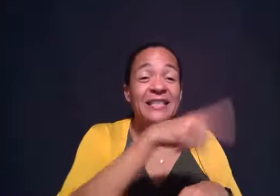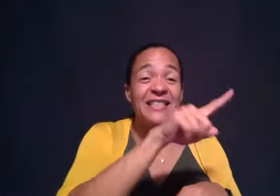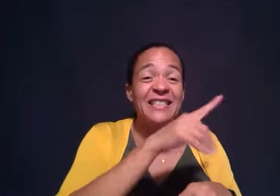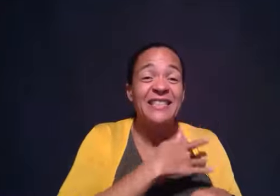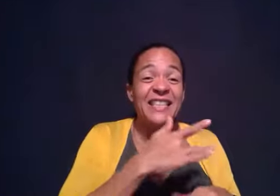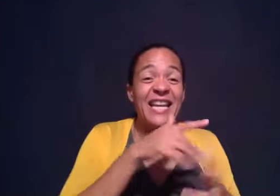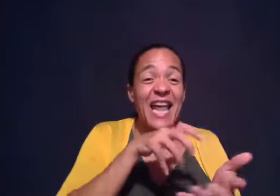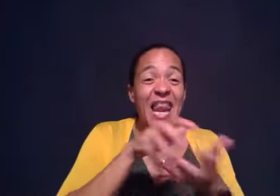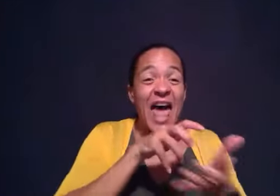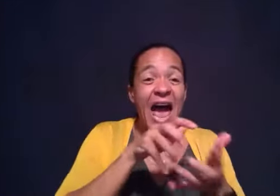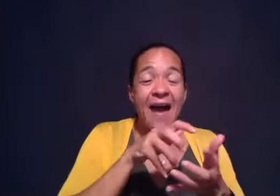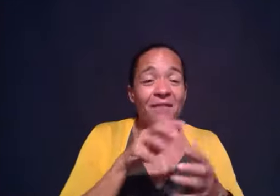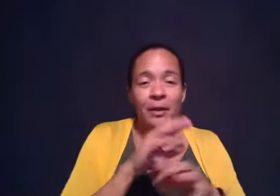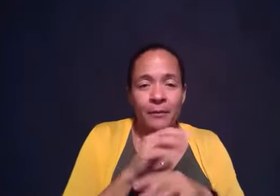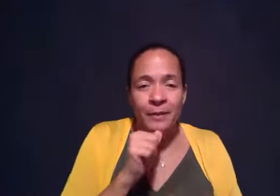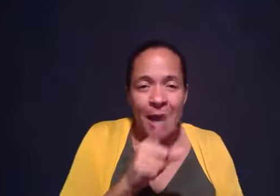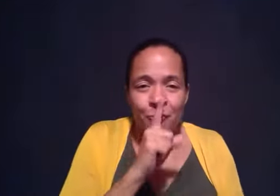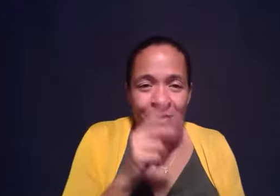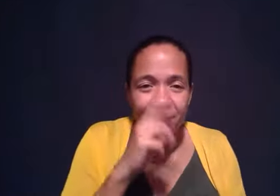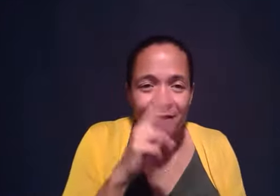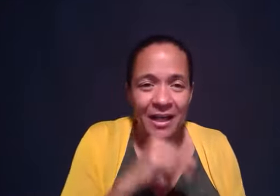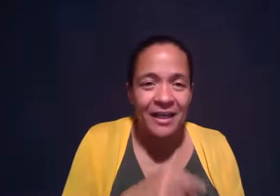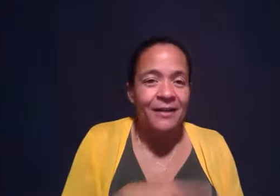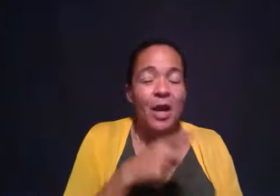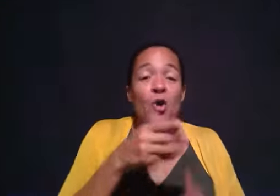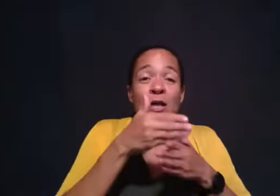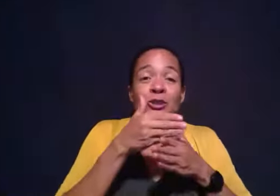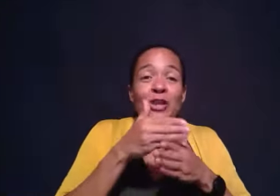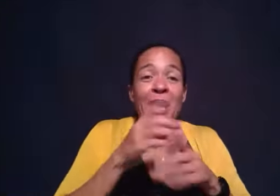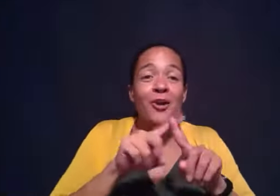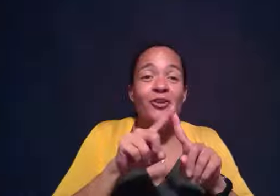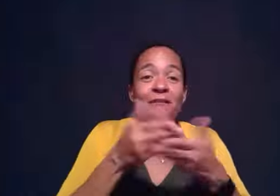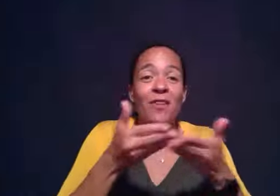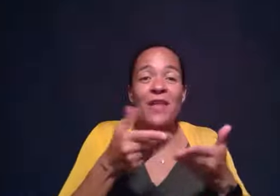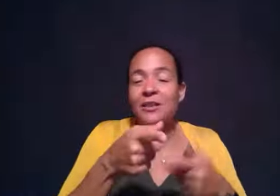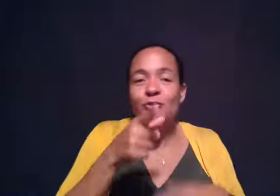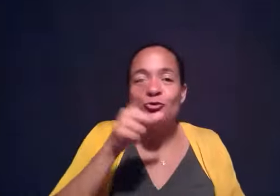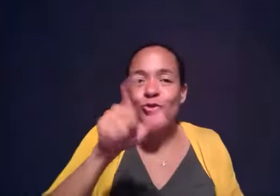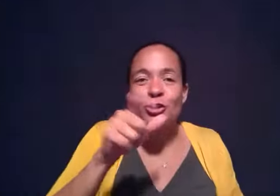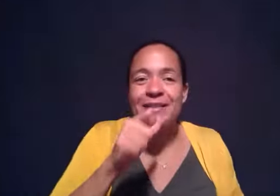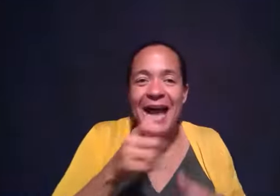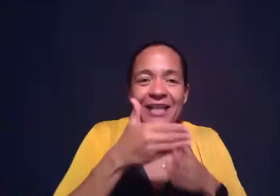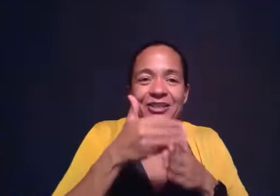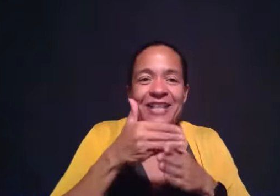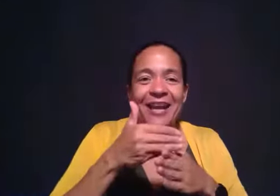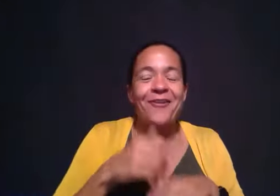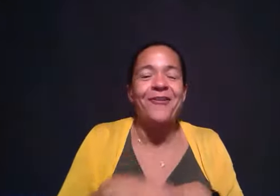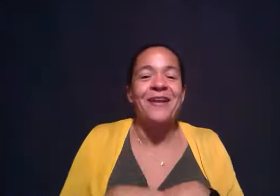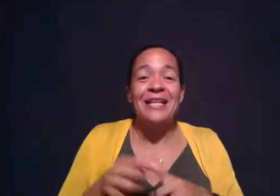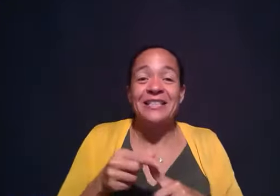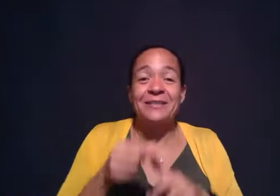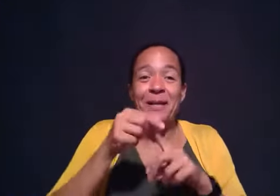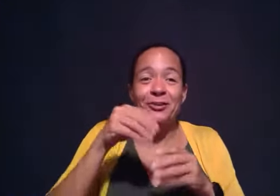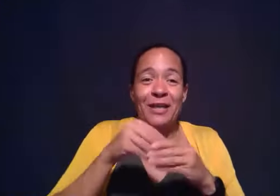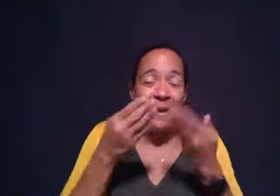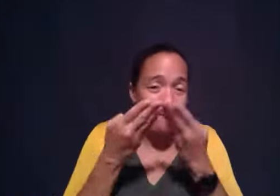things you should not share, especially not in public. And I don't know why they call us anonymous, because you have no